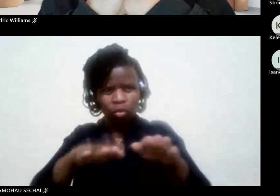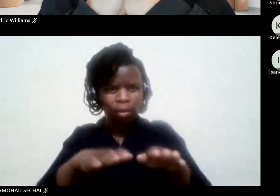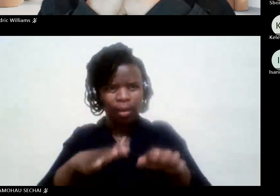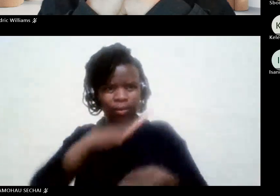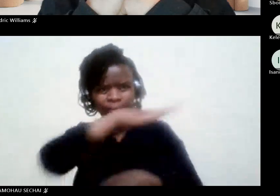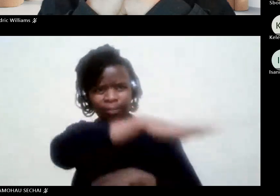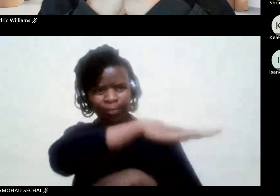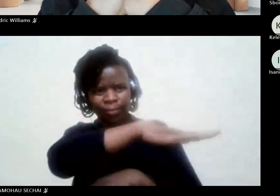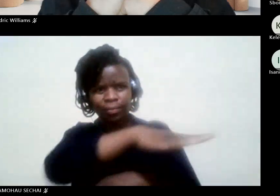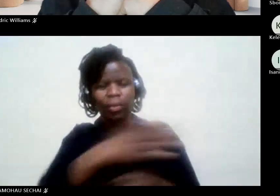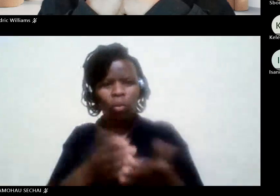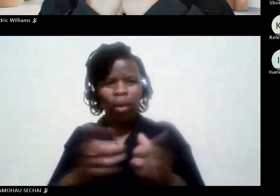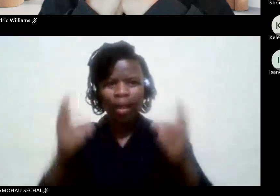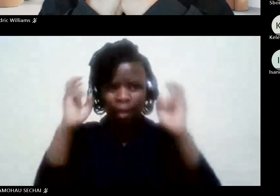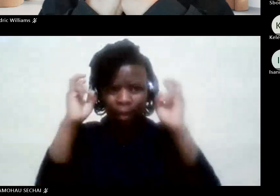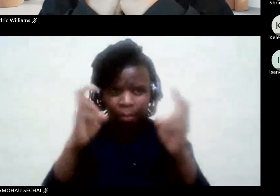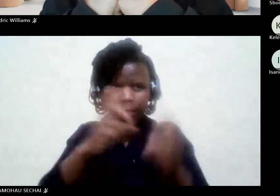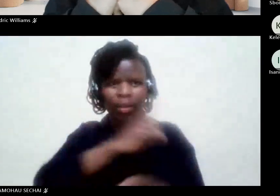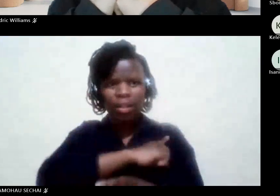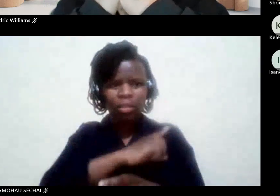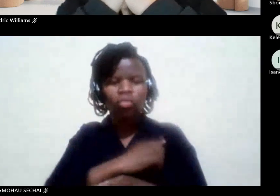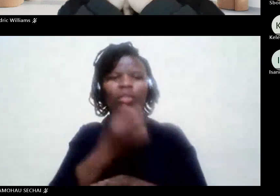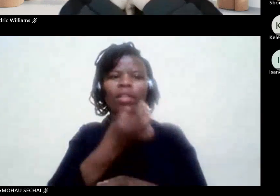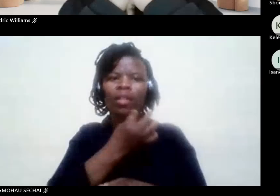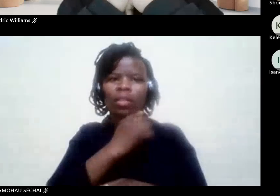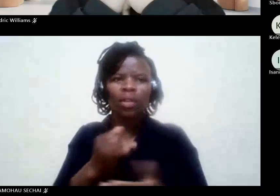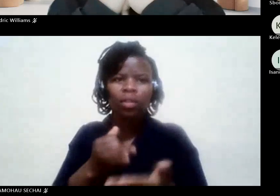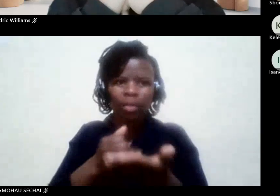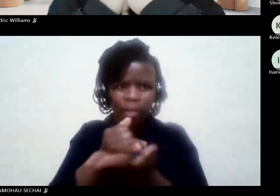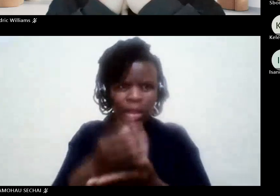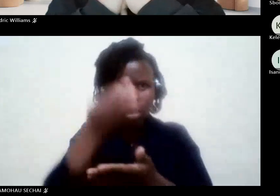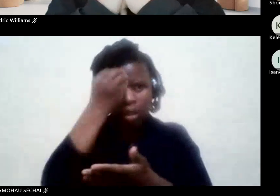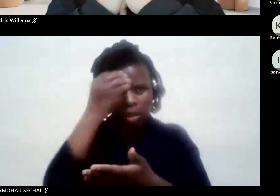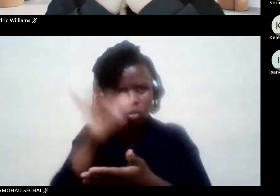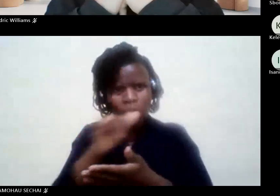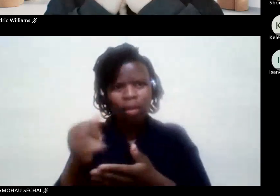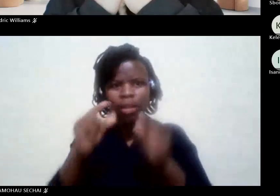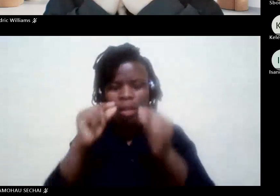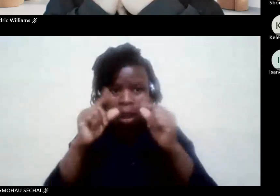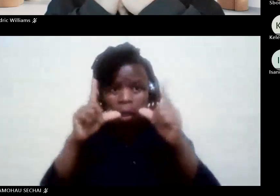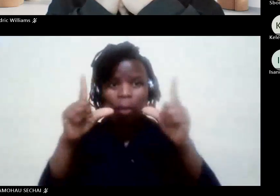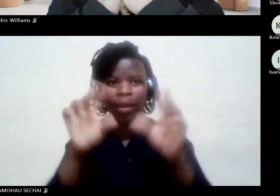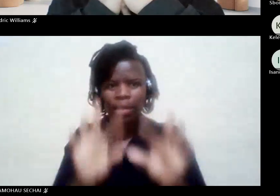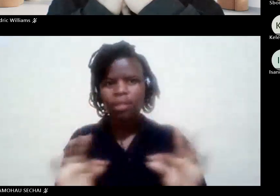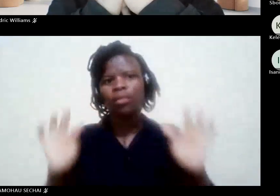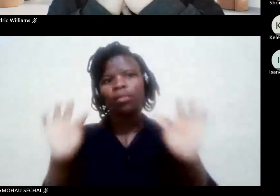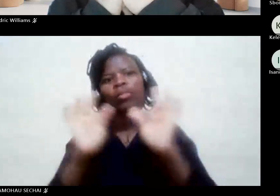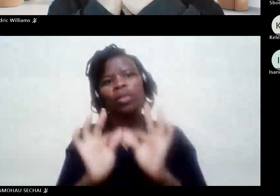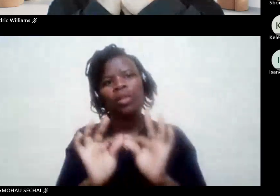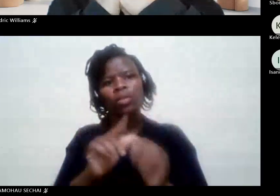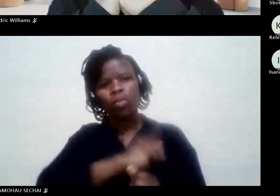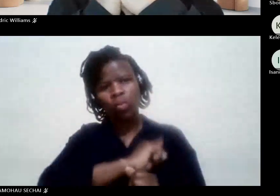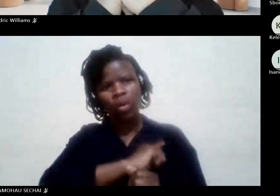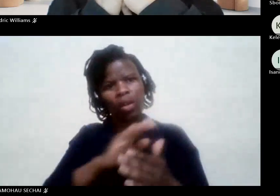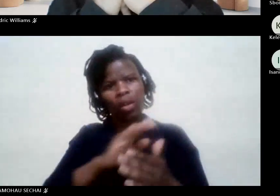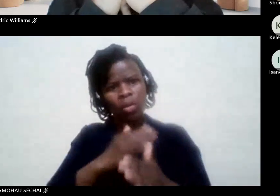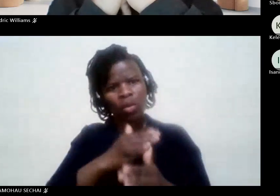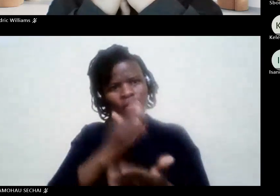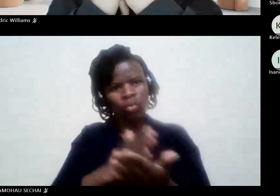to her earlier, the issue of awareness becomes very, very important. Yeah. because we do these things